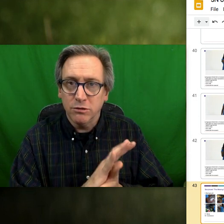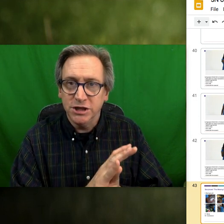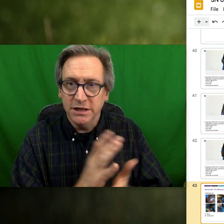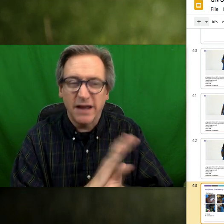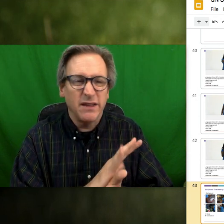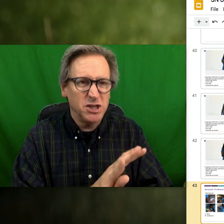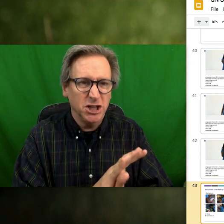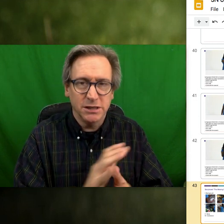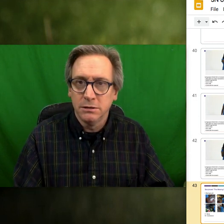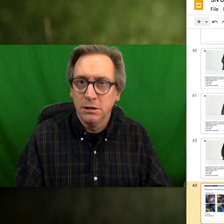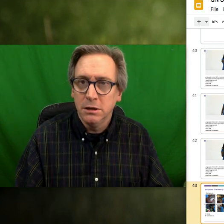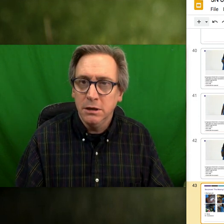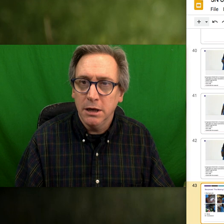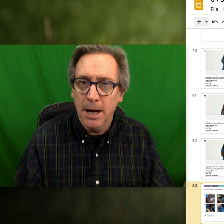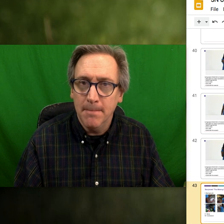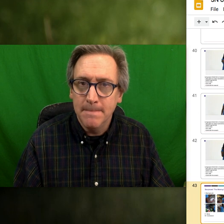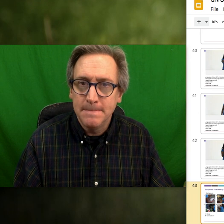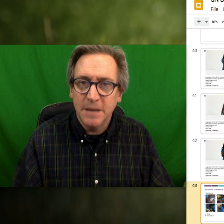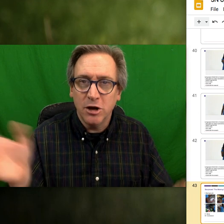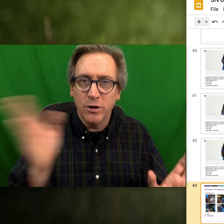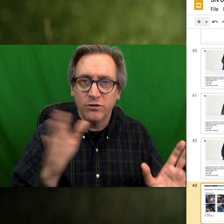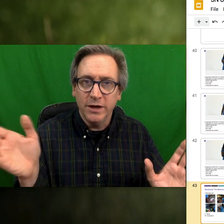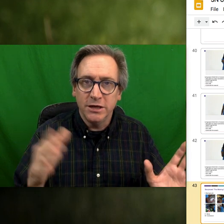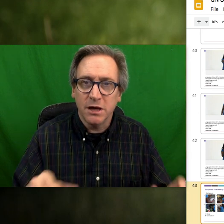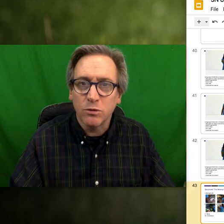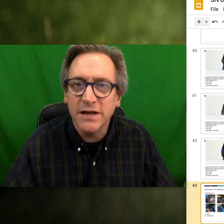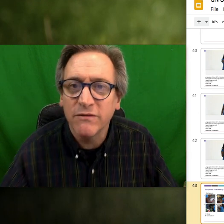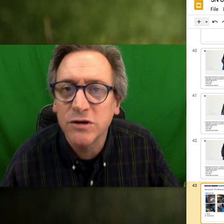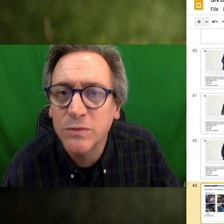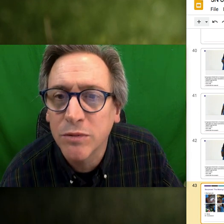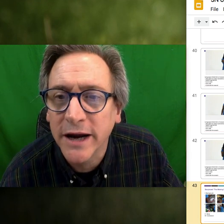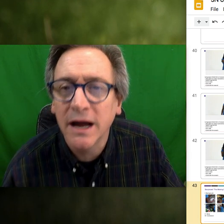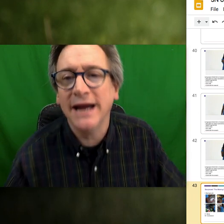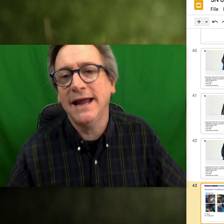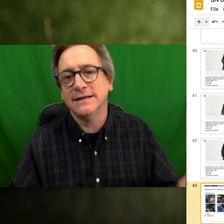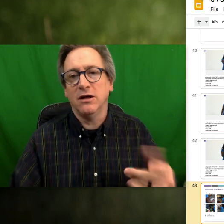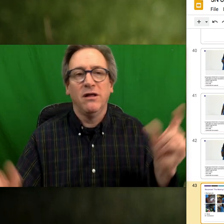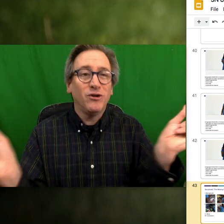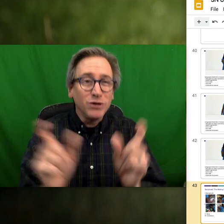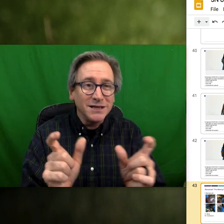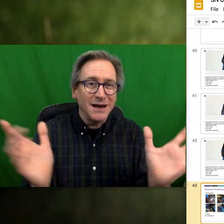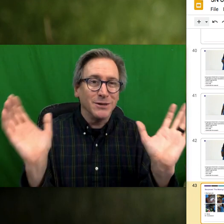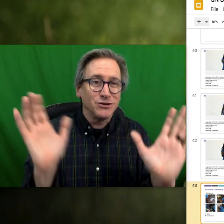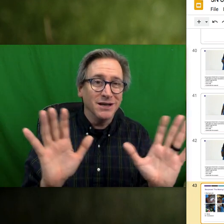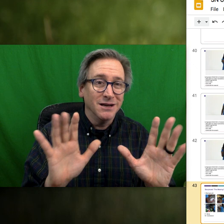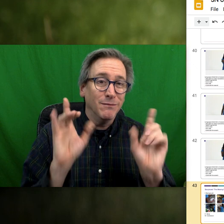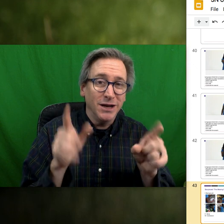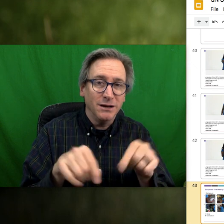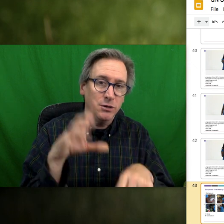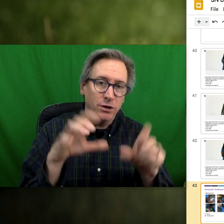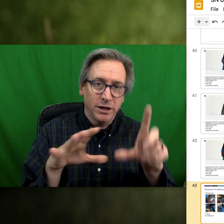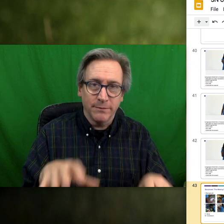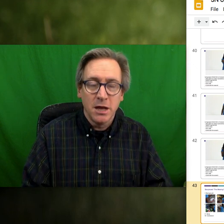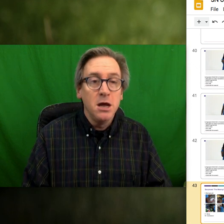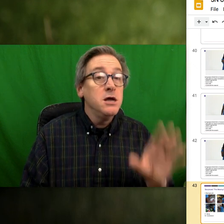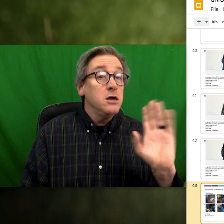meat or cheese. I think it was cheese. And going through each step, where was that first one? Bread. I can't tell. They're really tiny on my screen, but you